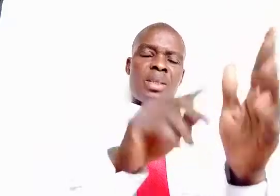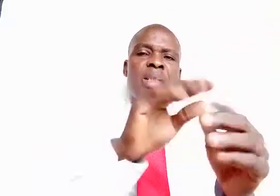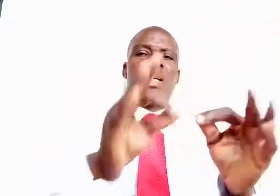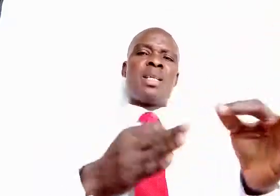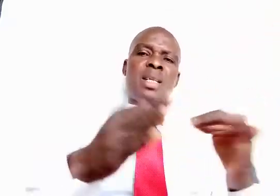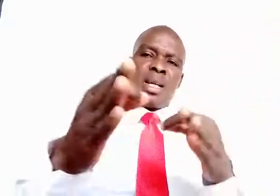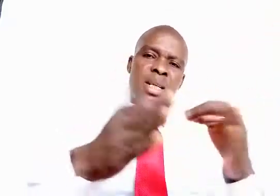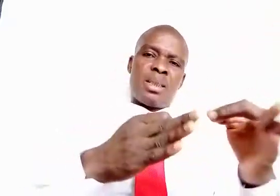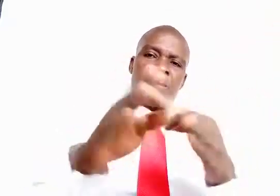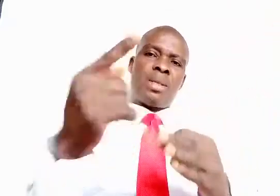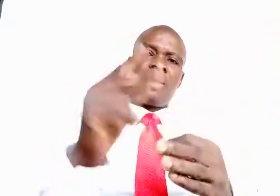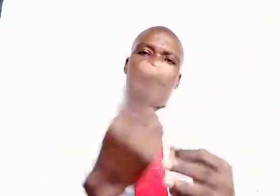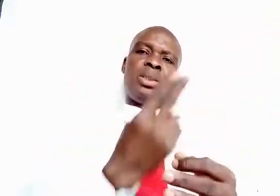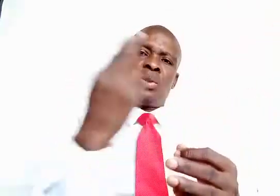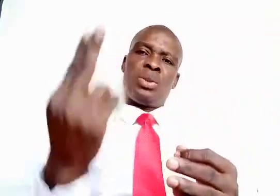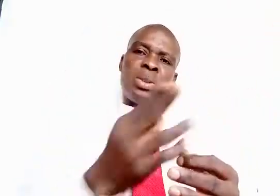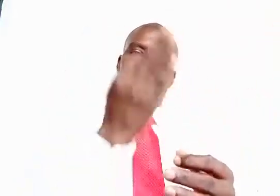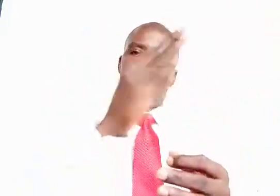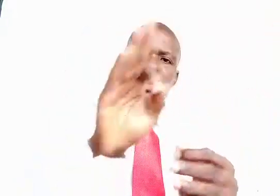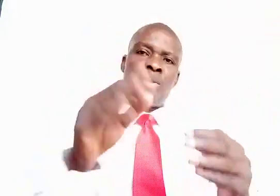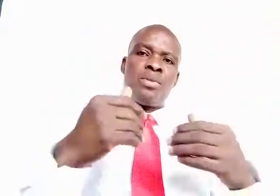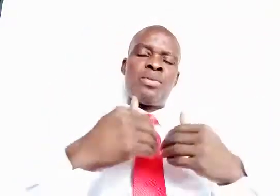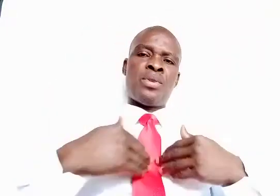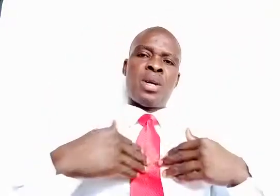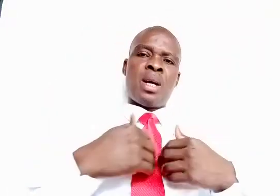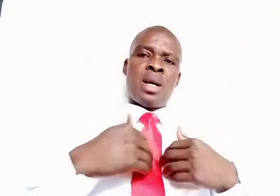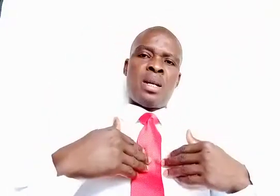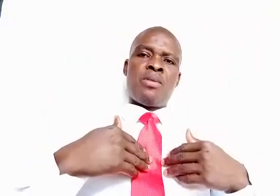and animals. 5. Make a plant album.